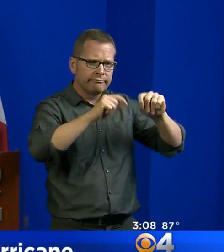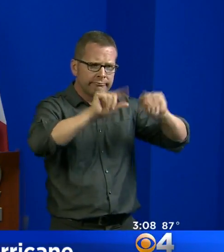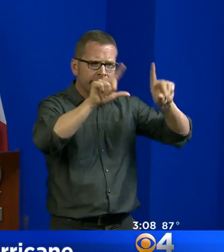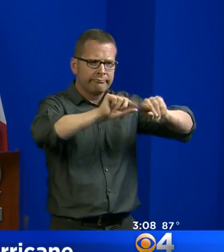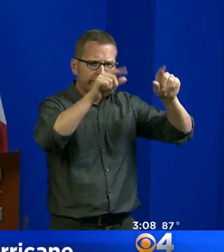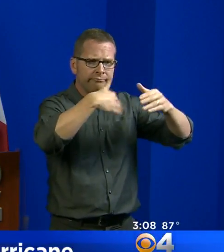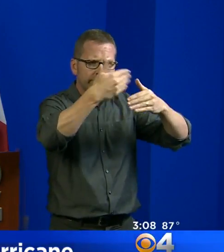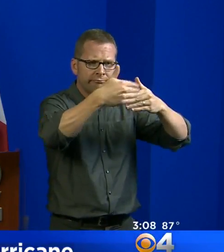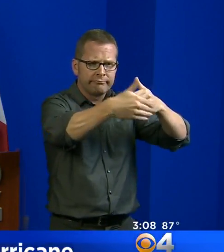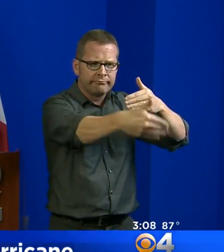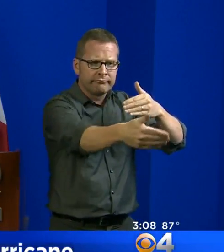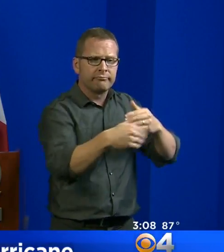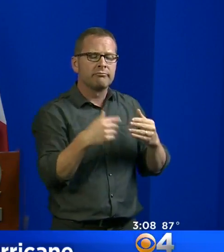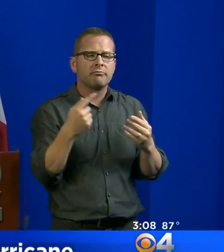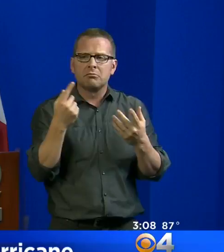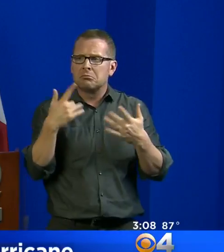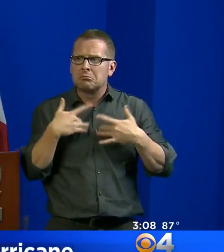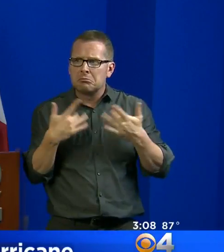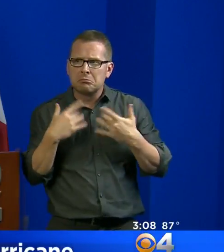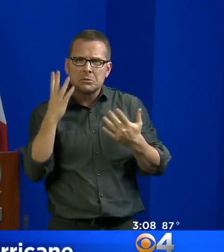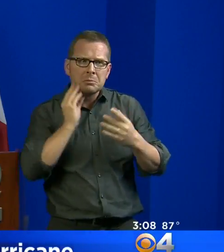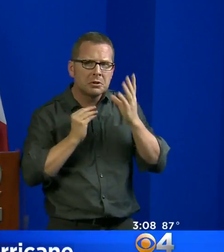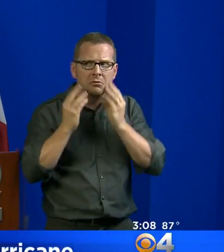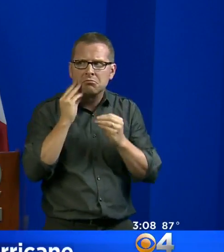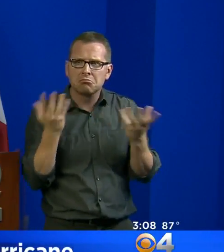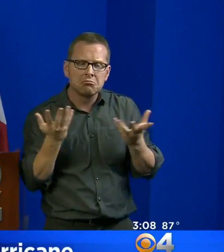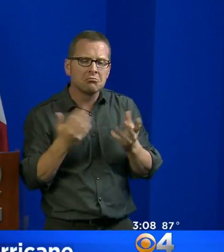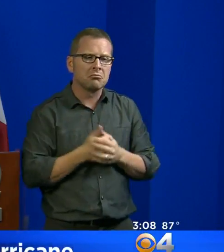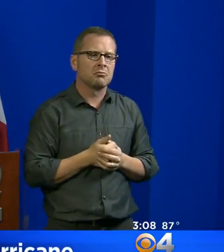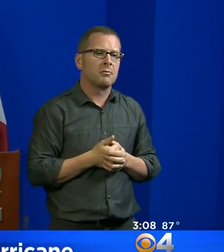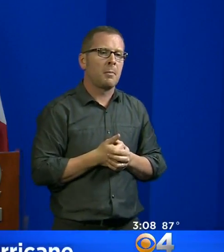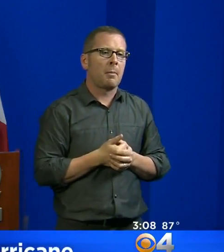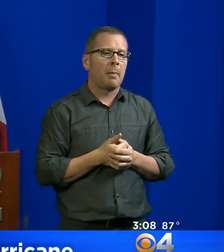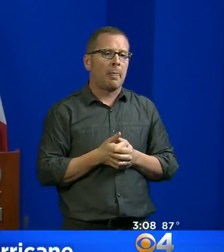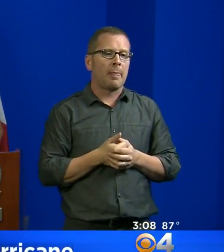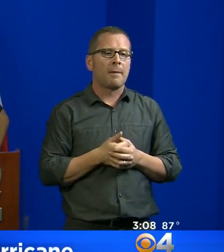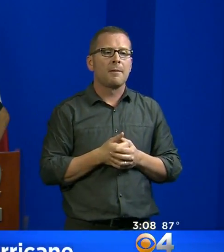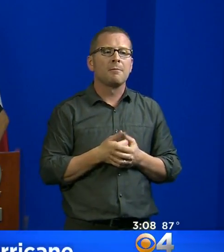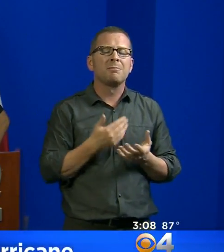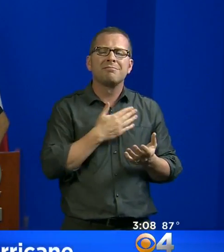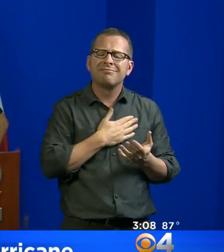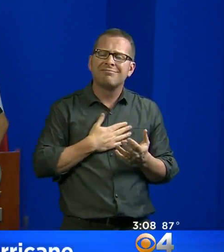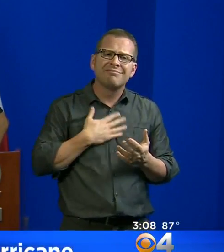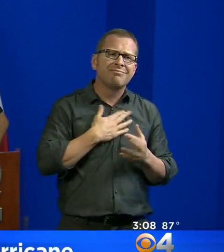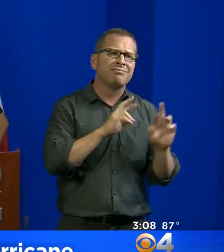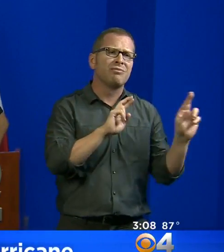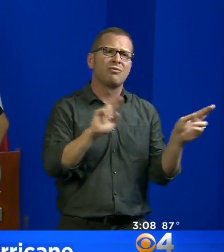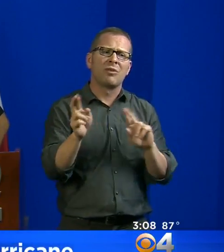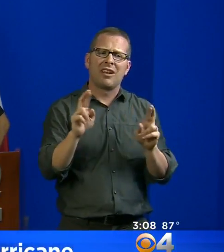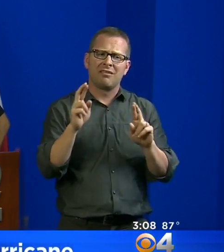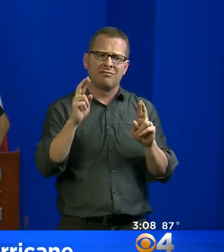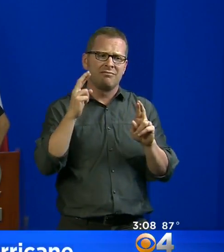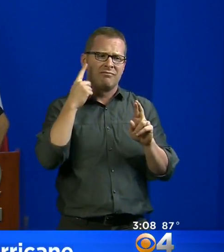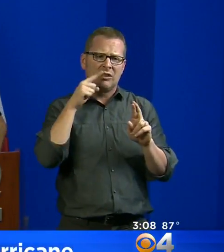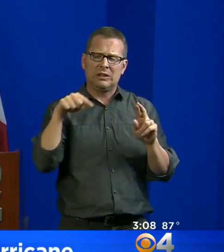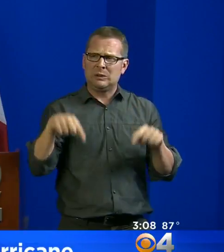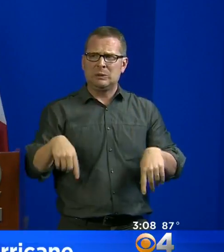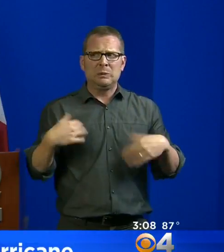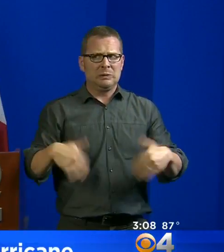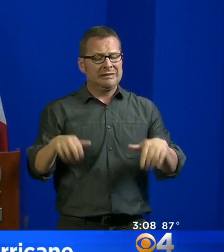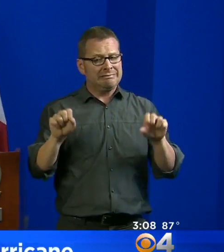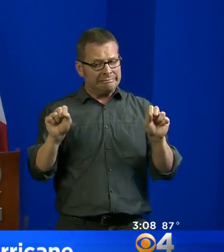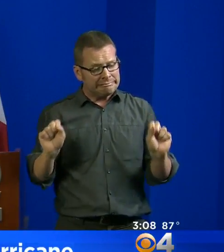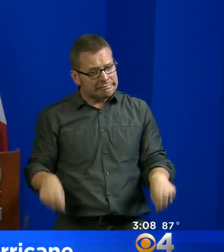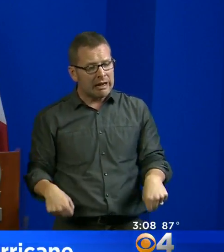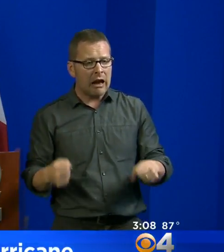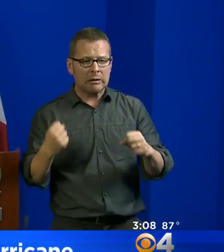Broward, be ready, be safe, and get set for this potentially dangerous storm. Now, I'd like to invite